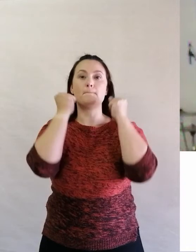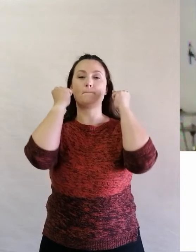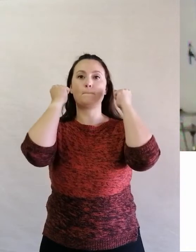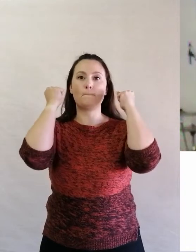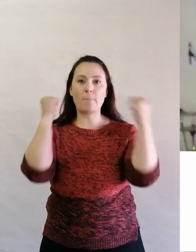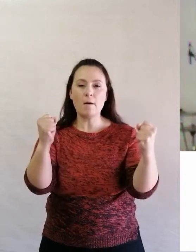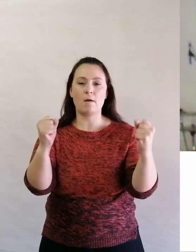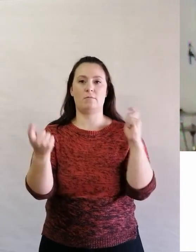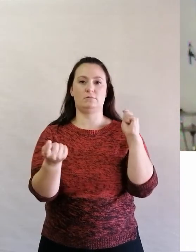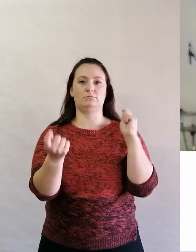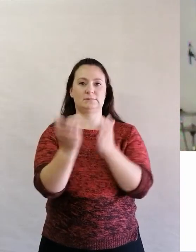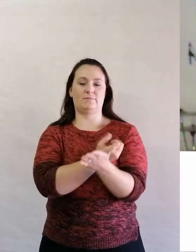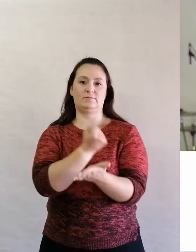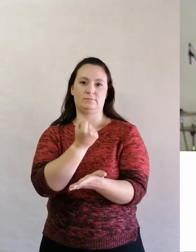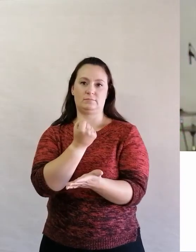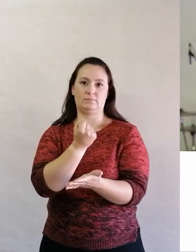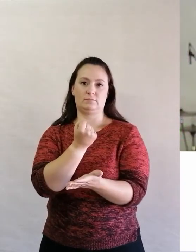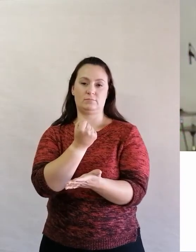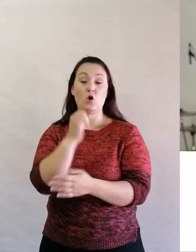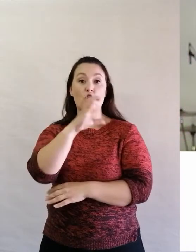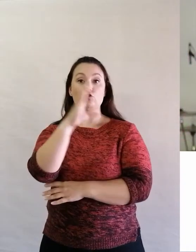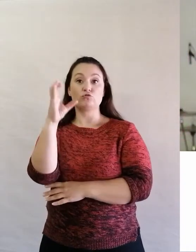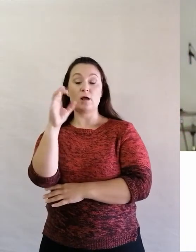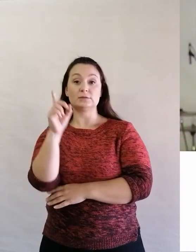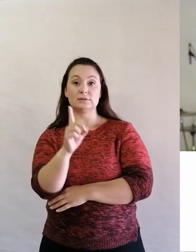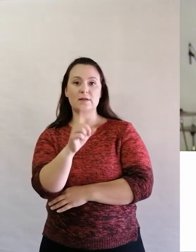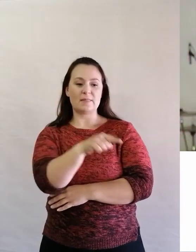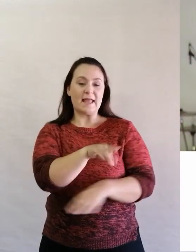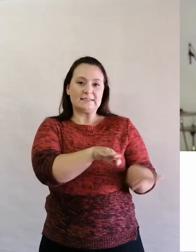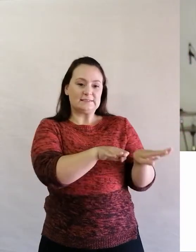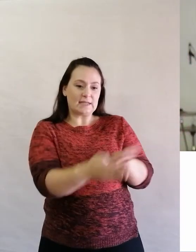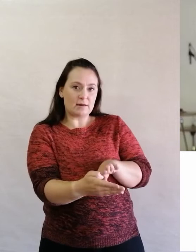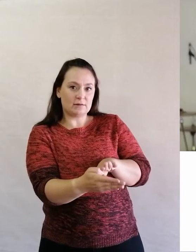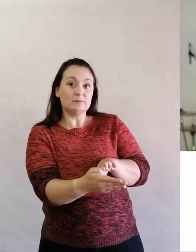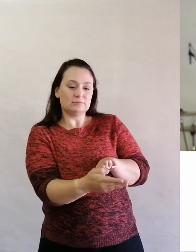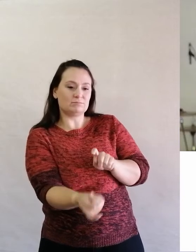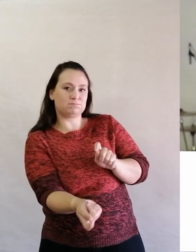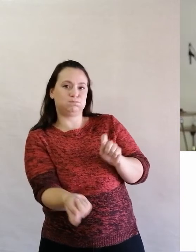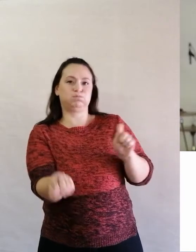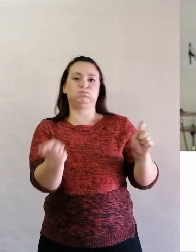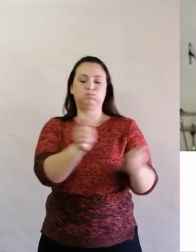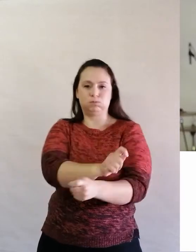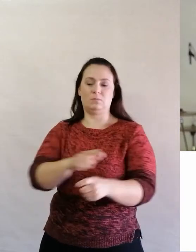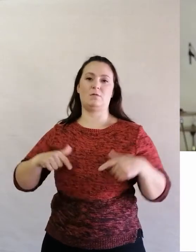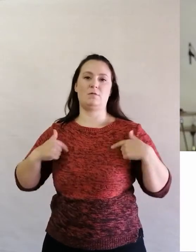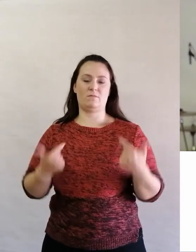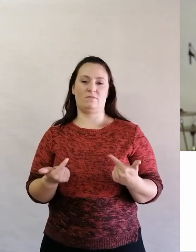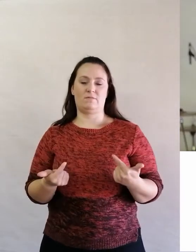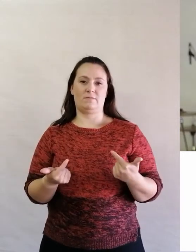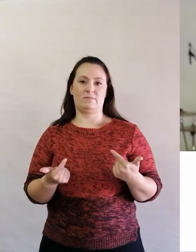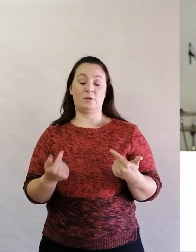see, Christ came and took what was dead and made it alive. He showed us the